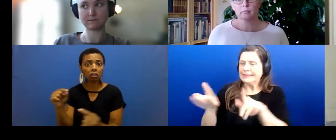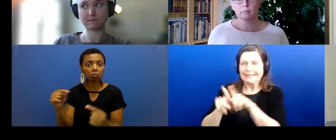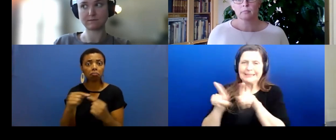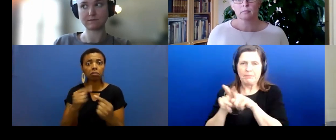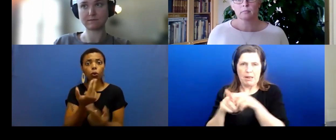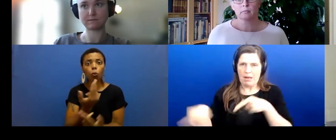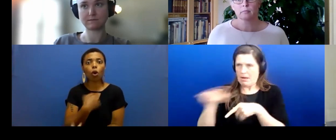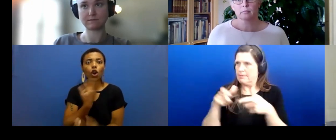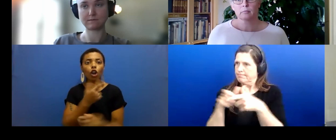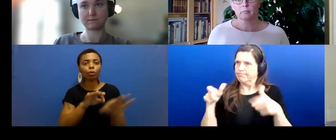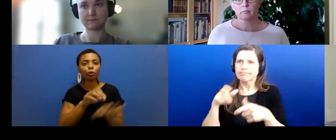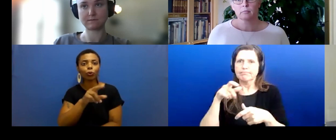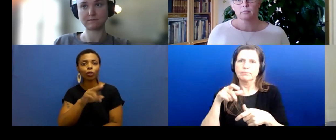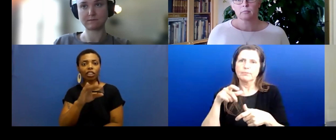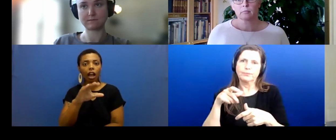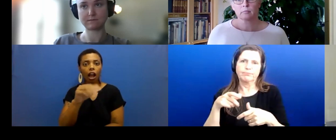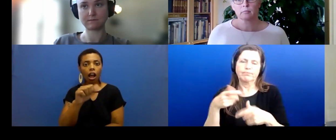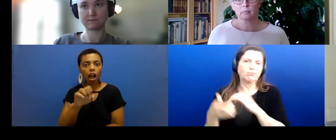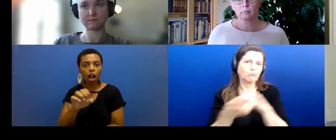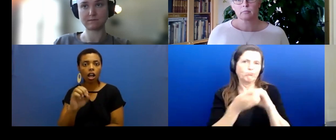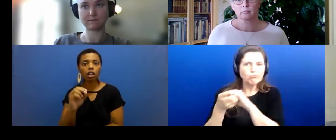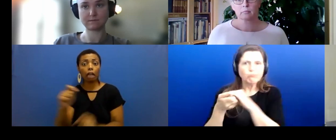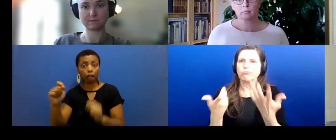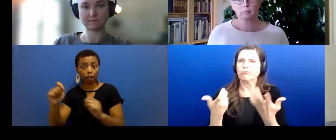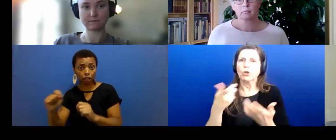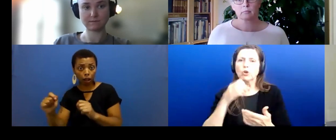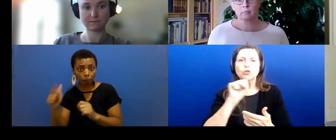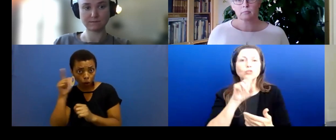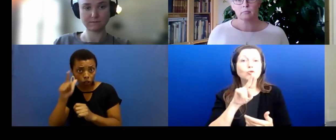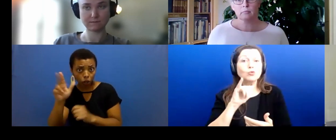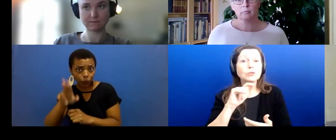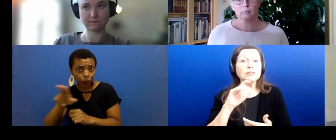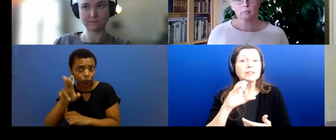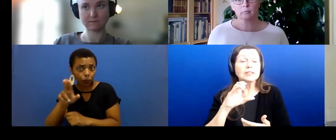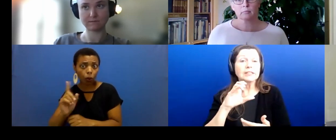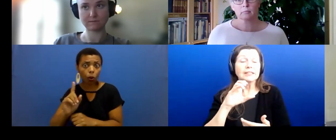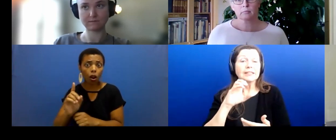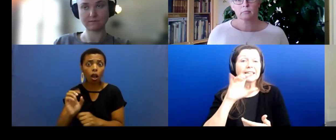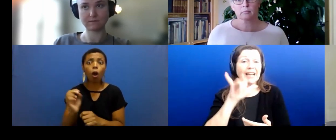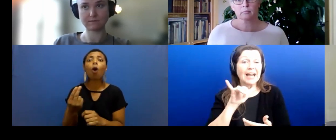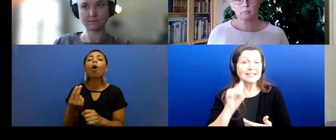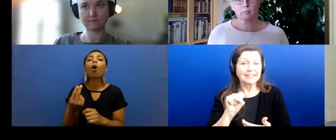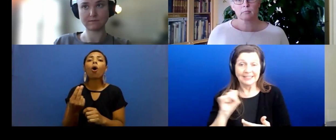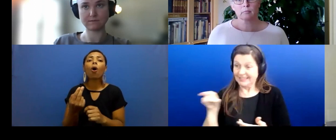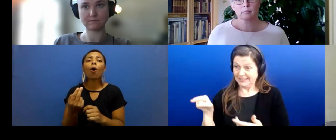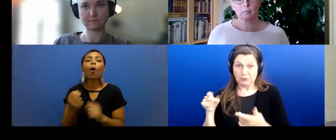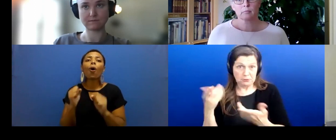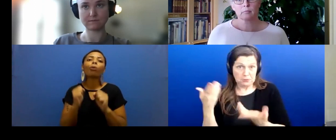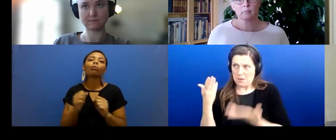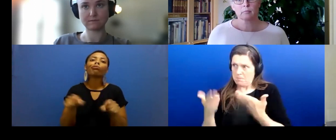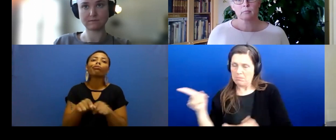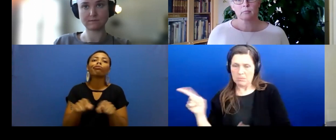would be useful for? Would that be something that you would then take and maybe develop or tailor further for your